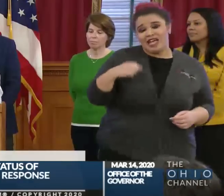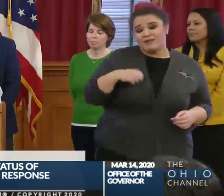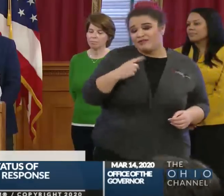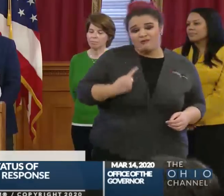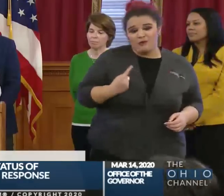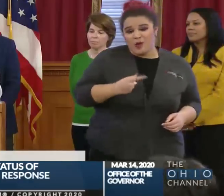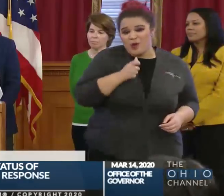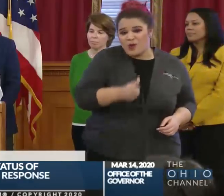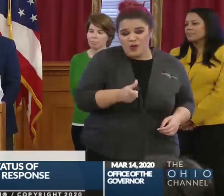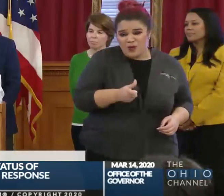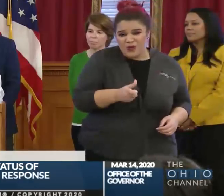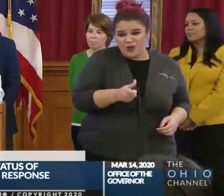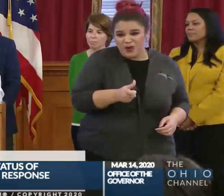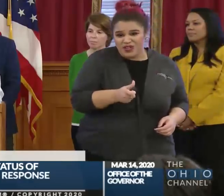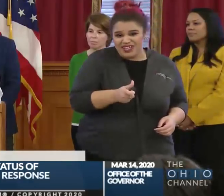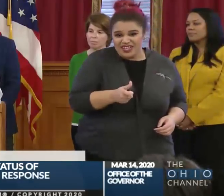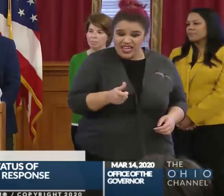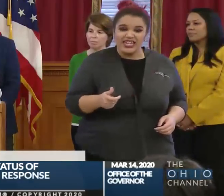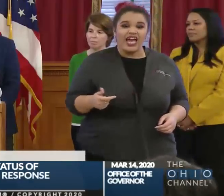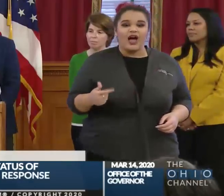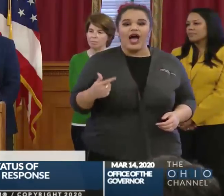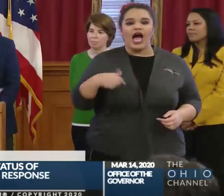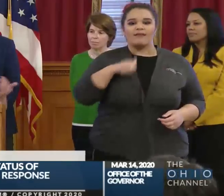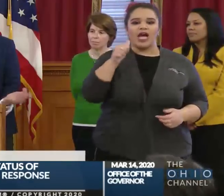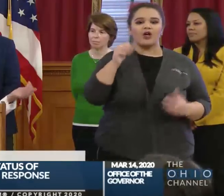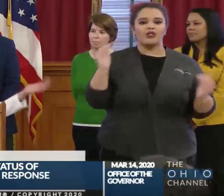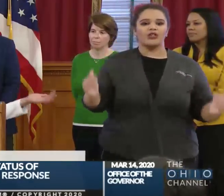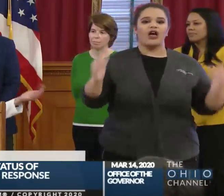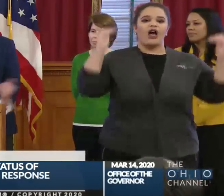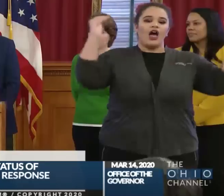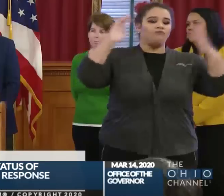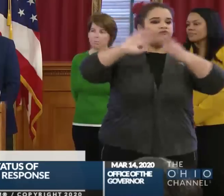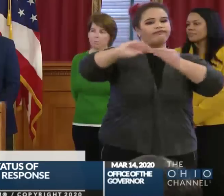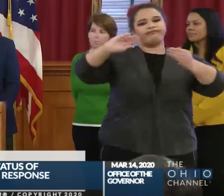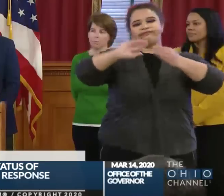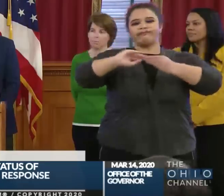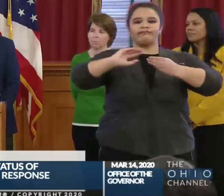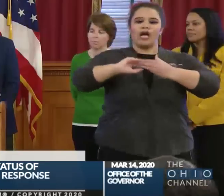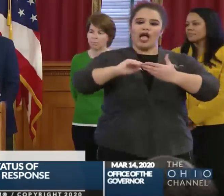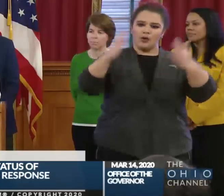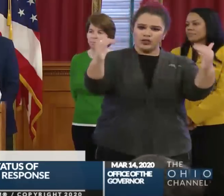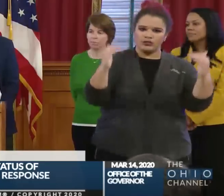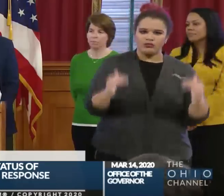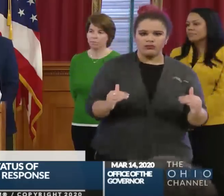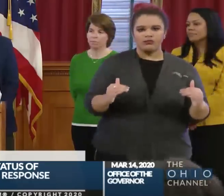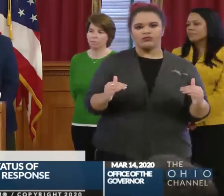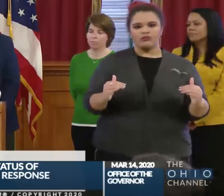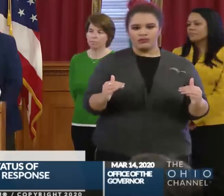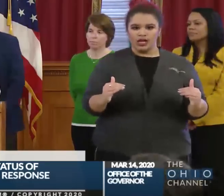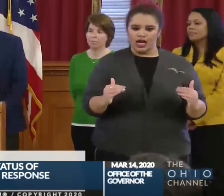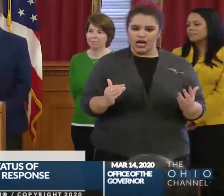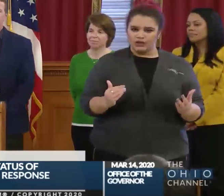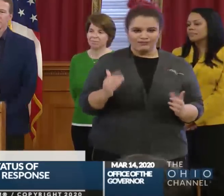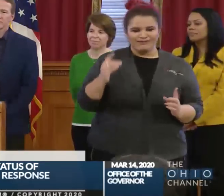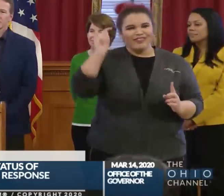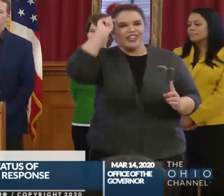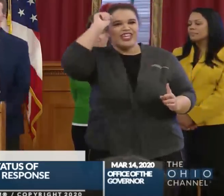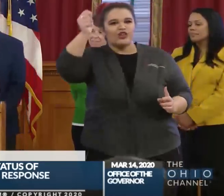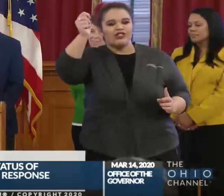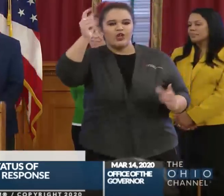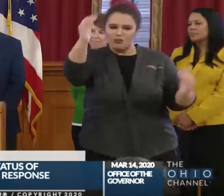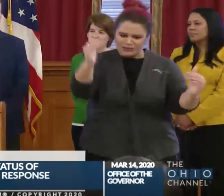a modeler. I'm used to talking to patients. I am a doctor. Preventive medicine is my background. But, you know, to me, I think the most